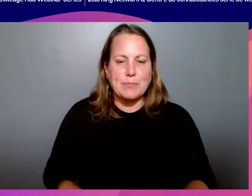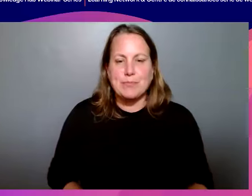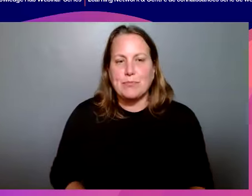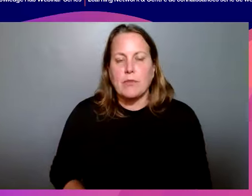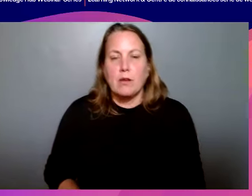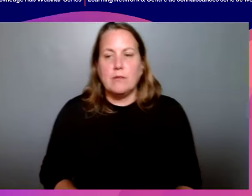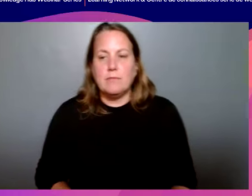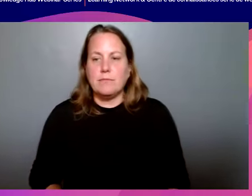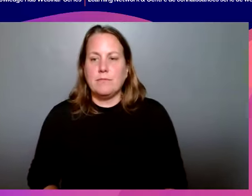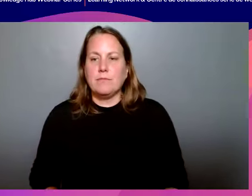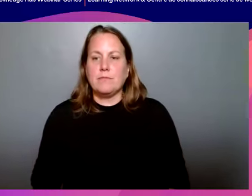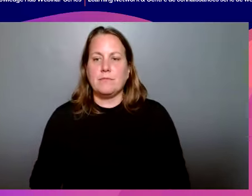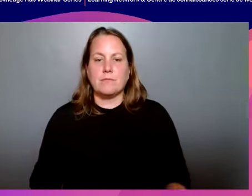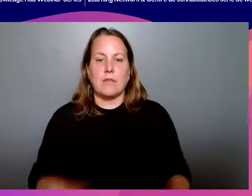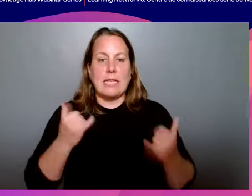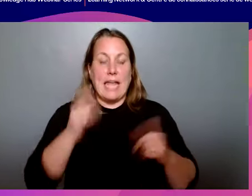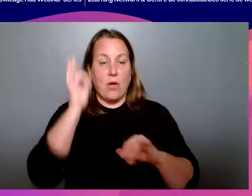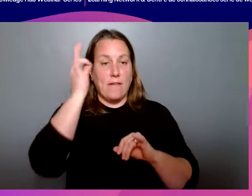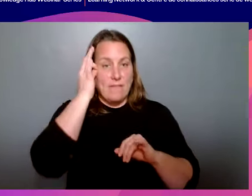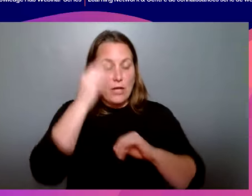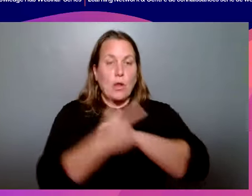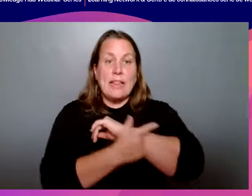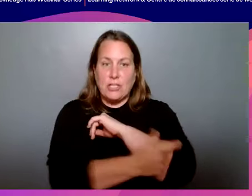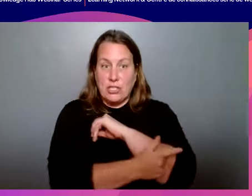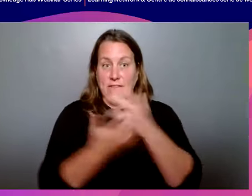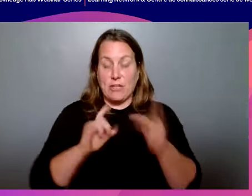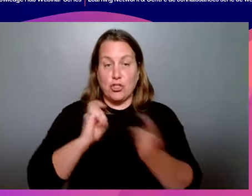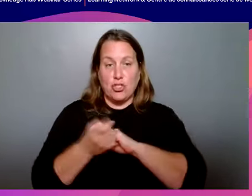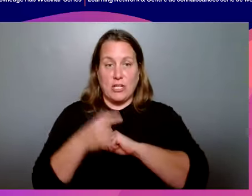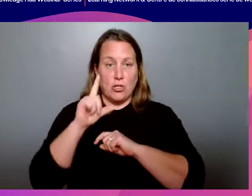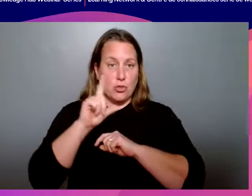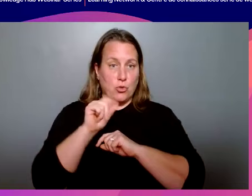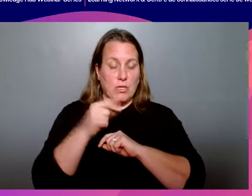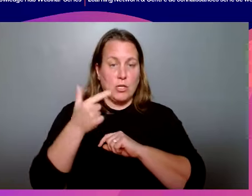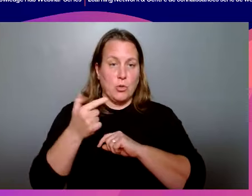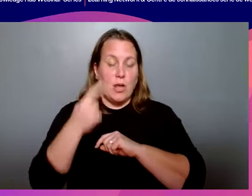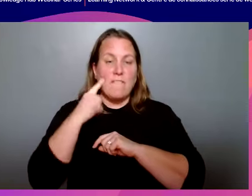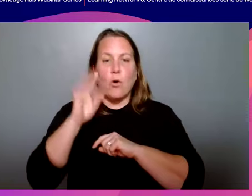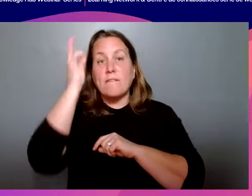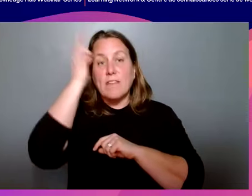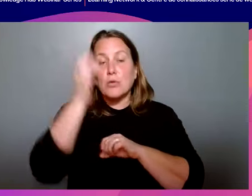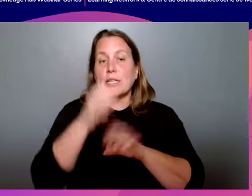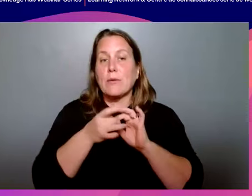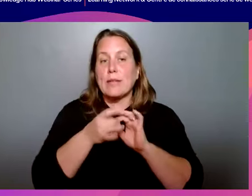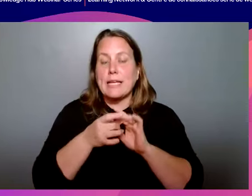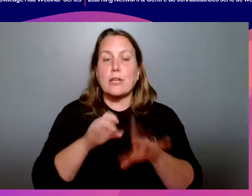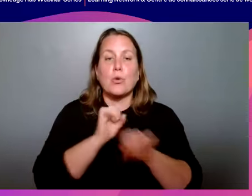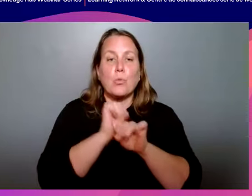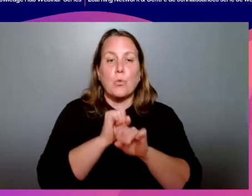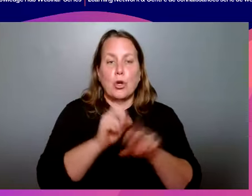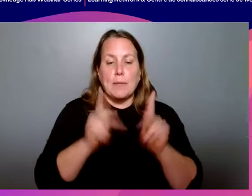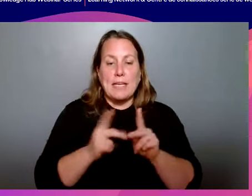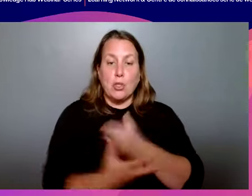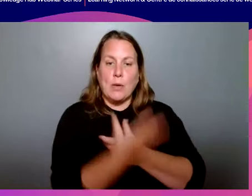In terms of federal legislation, it was changed in 2021 for federally regulated workplaces to include harassment and violence